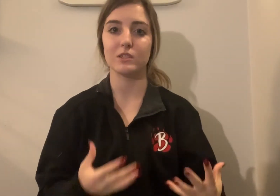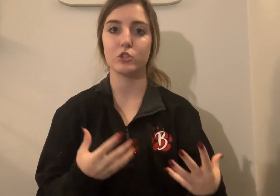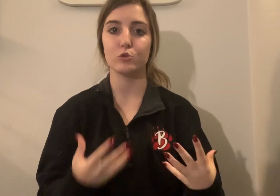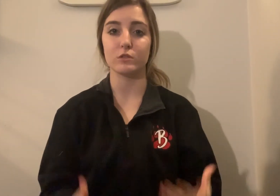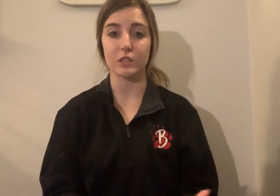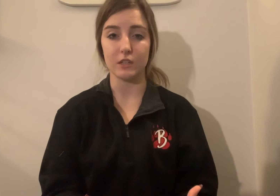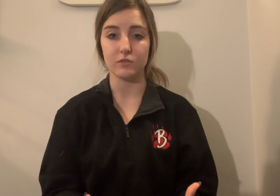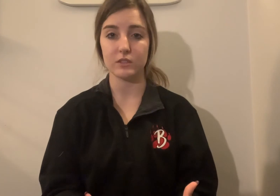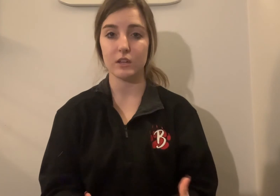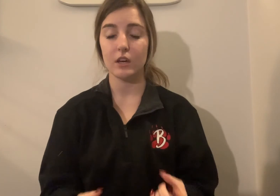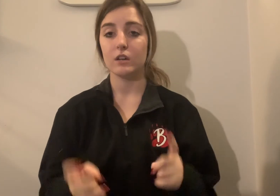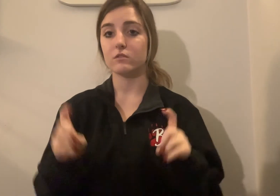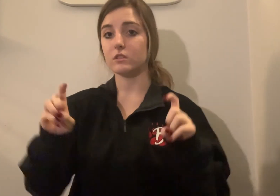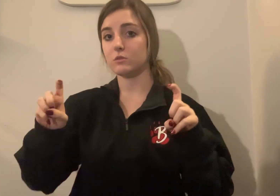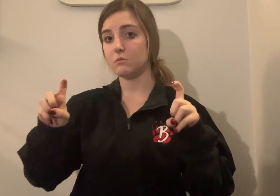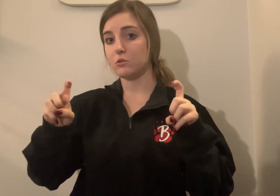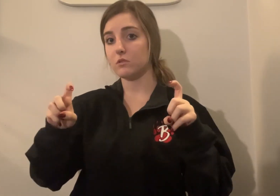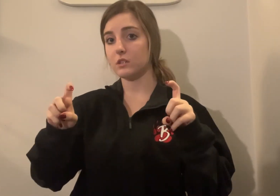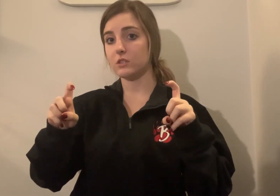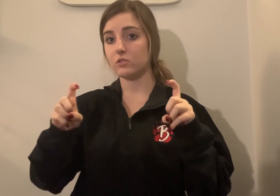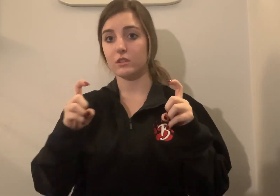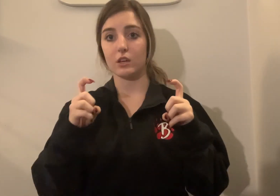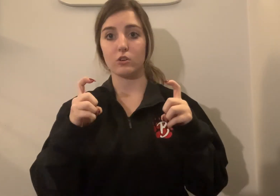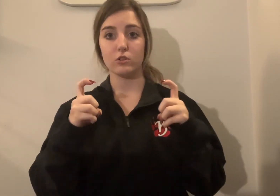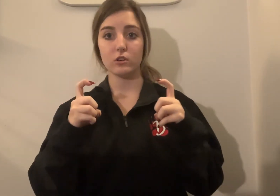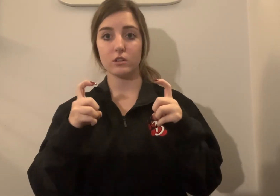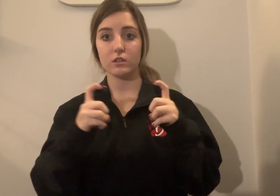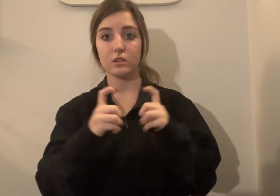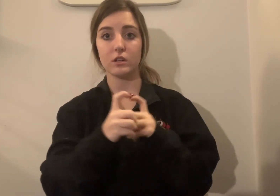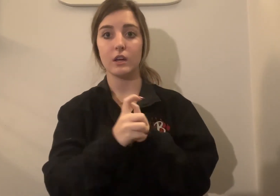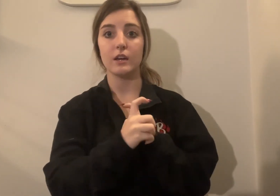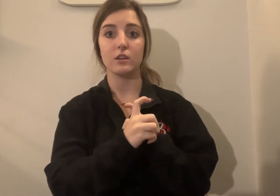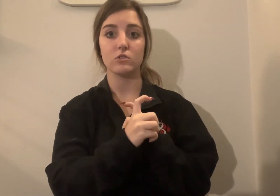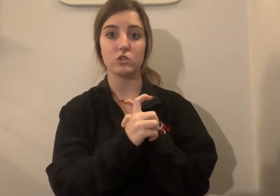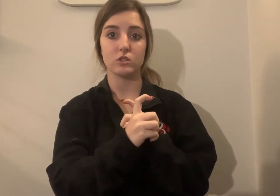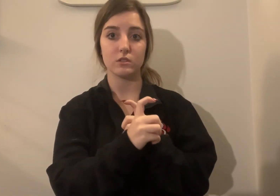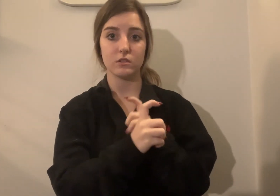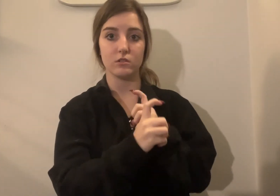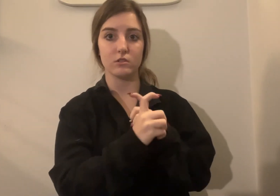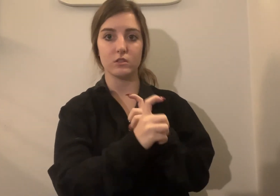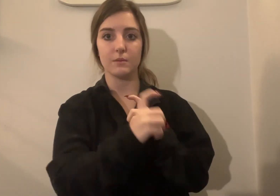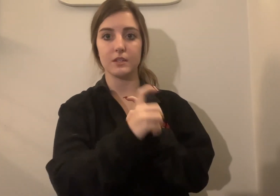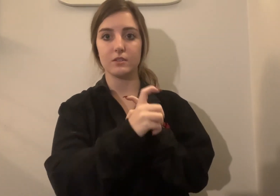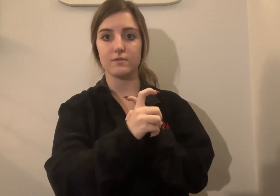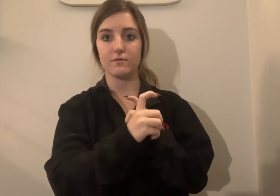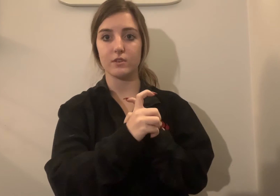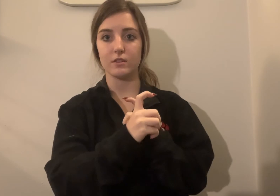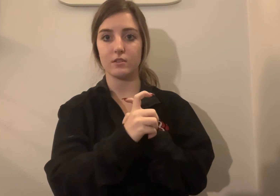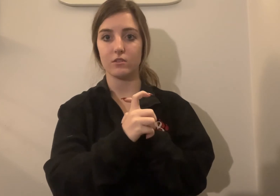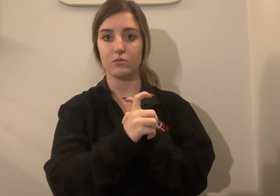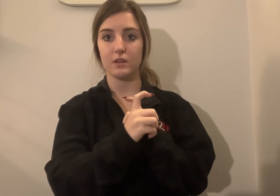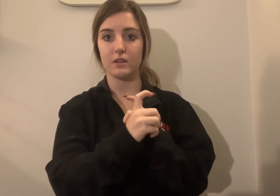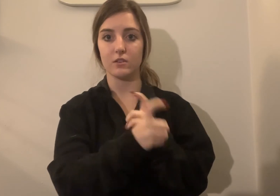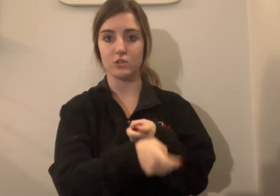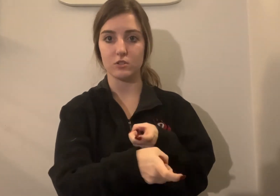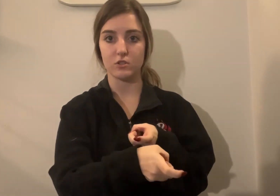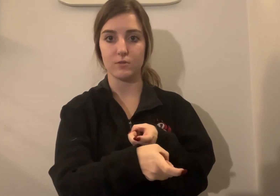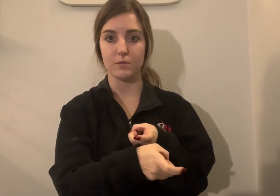or gifts. For this one, both your hands are in like a hook, and your dominant is in front a little bit, and you just shoot them